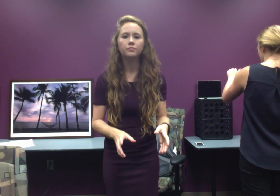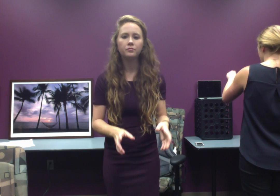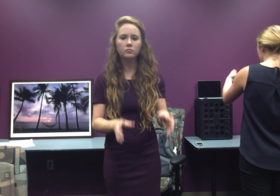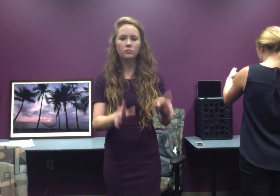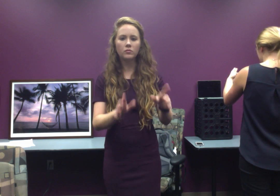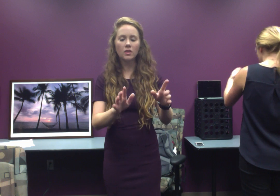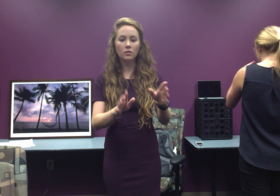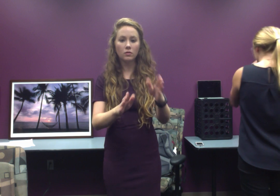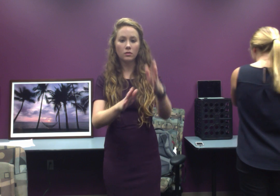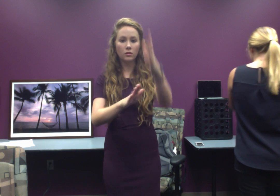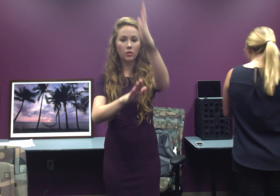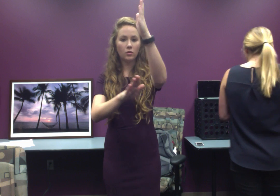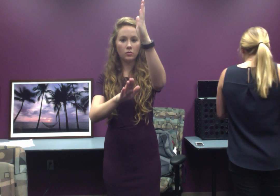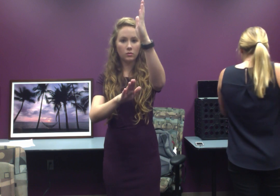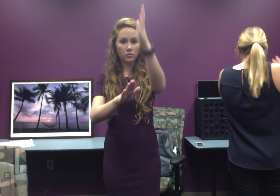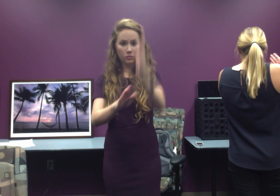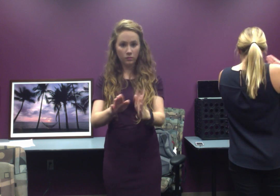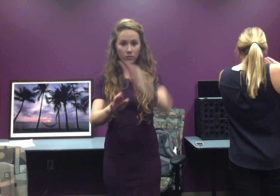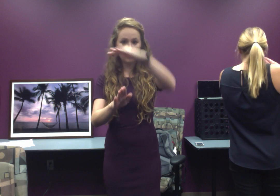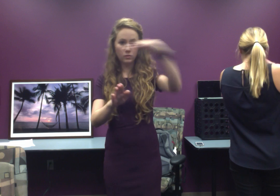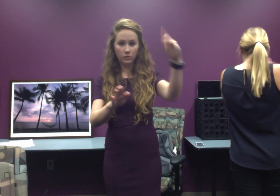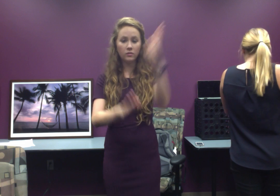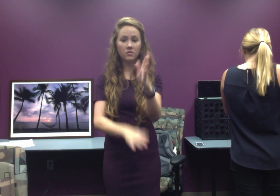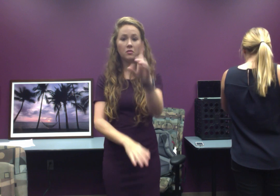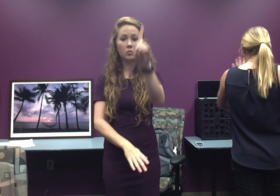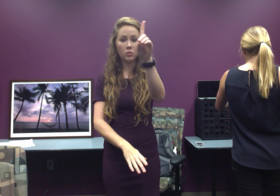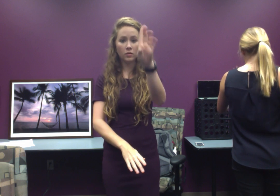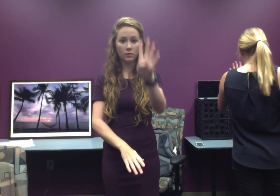fifths. Okay, each of these is 1/5 of the pie.